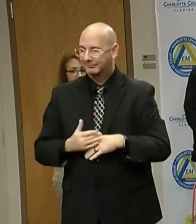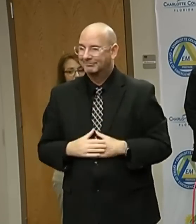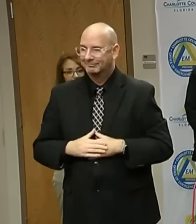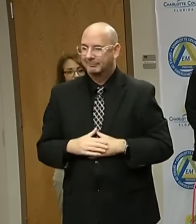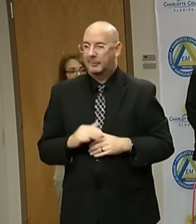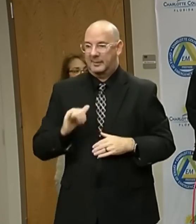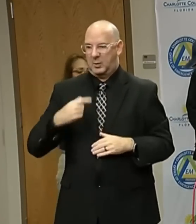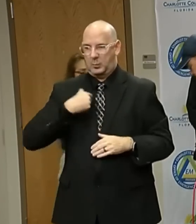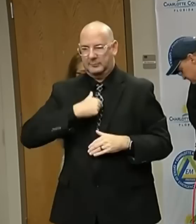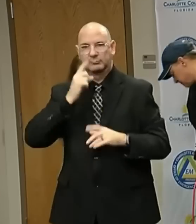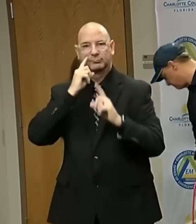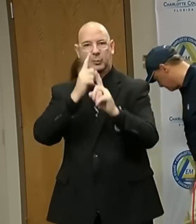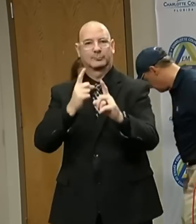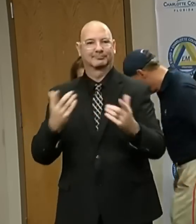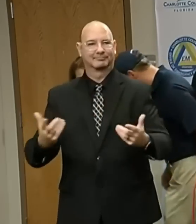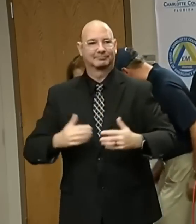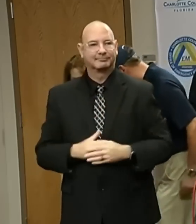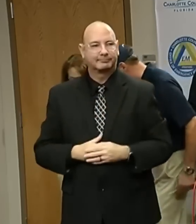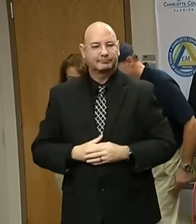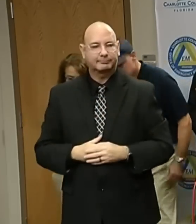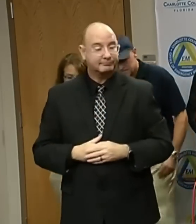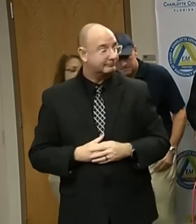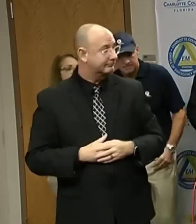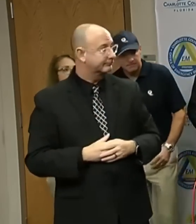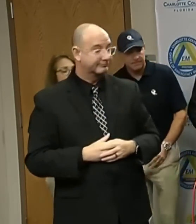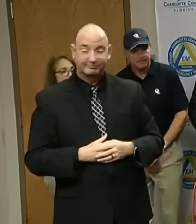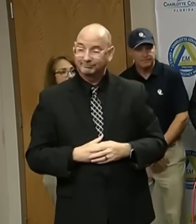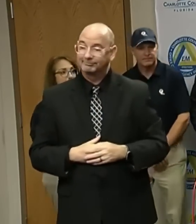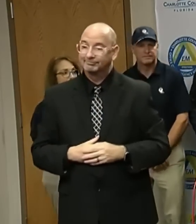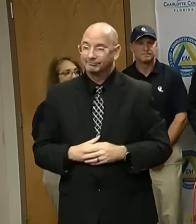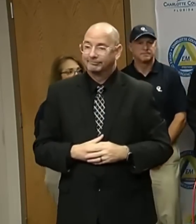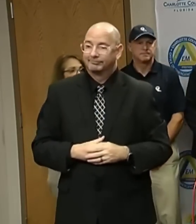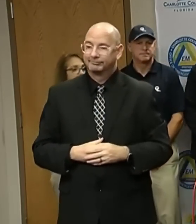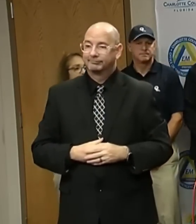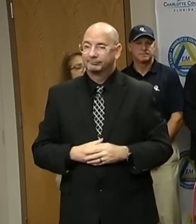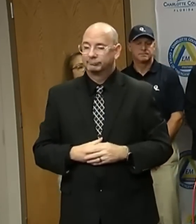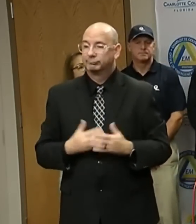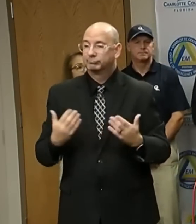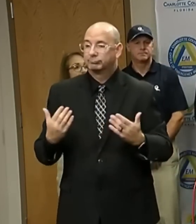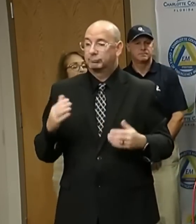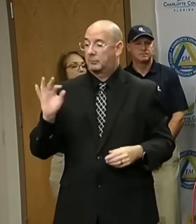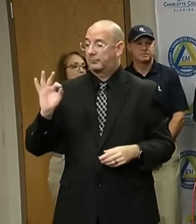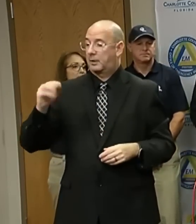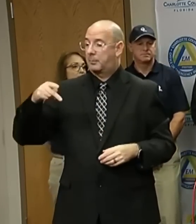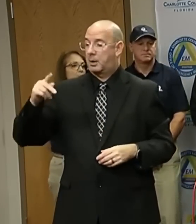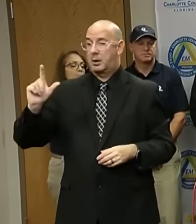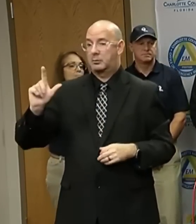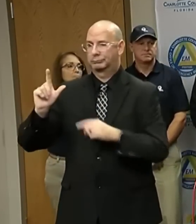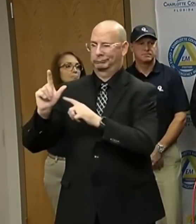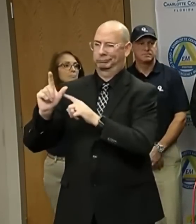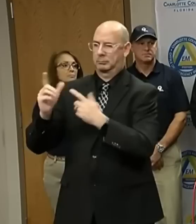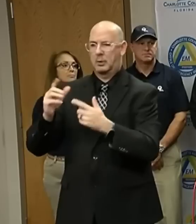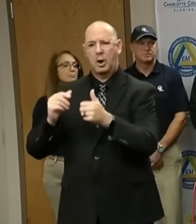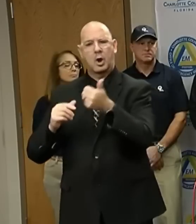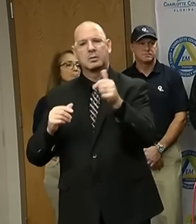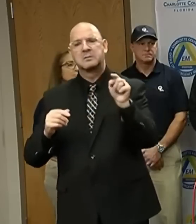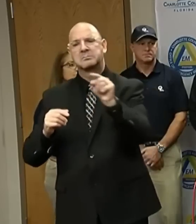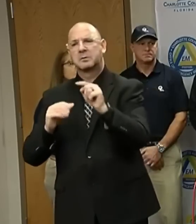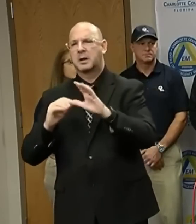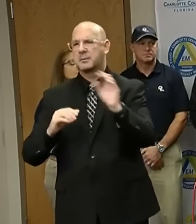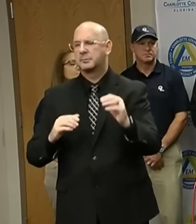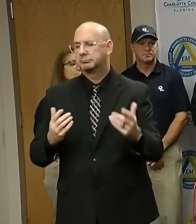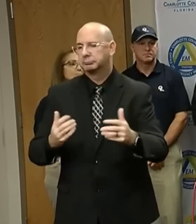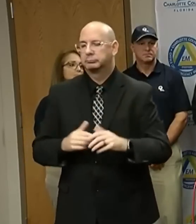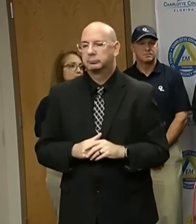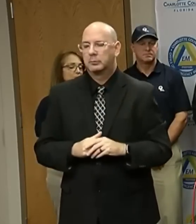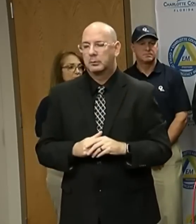you. And when when FPL and the other companies have crews in, the extent to which